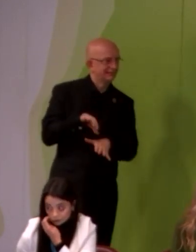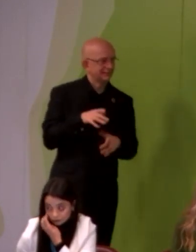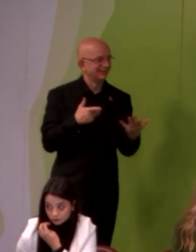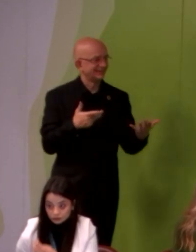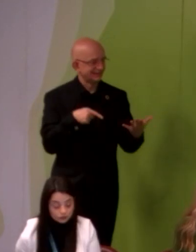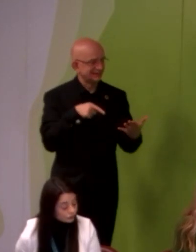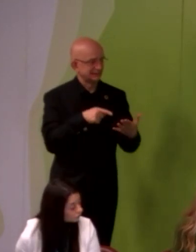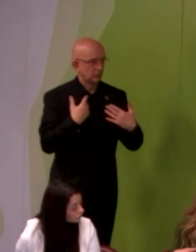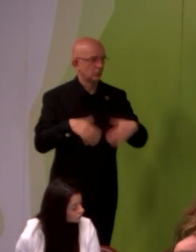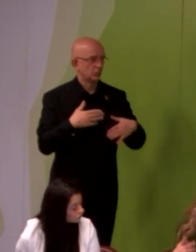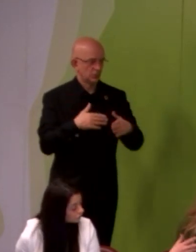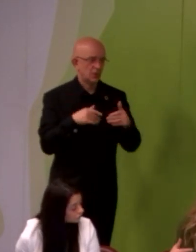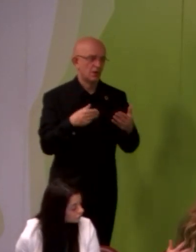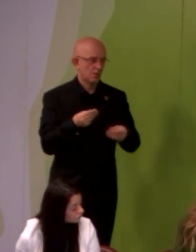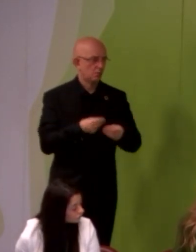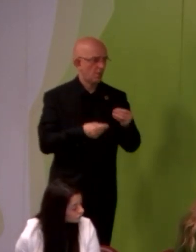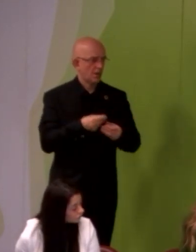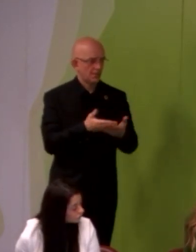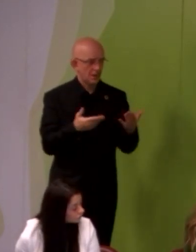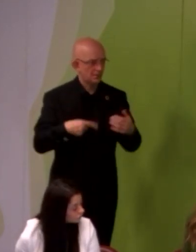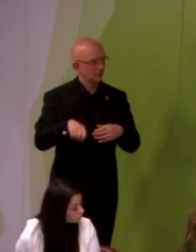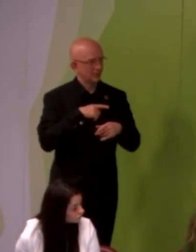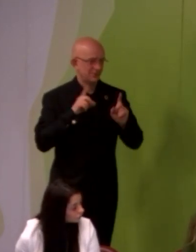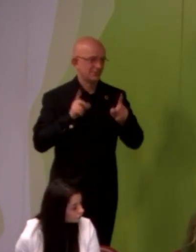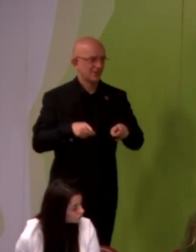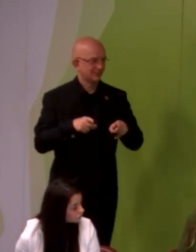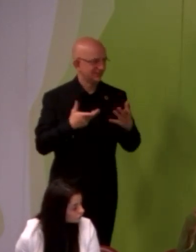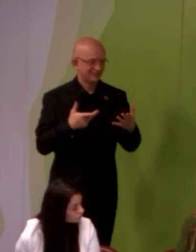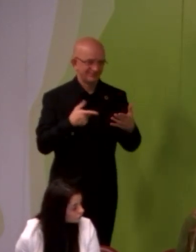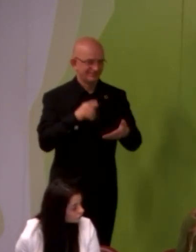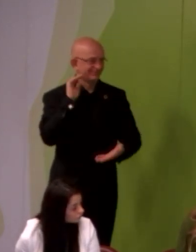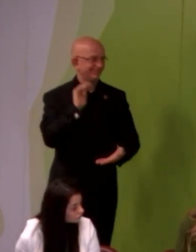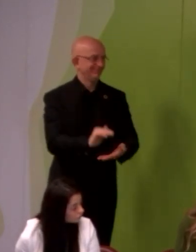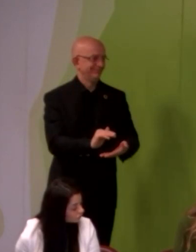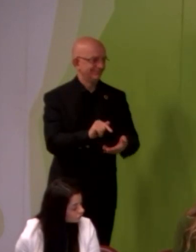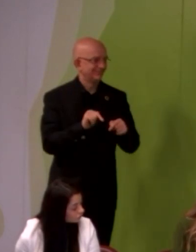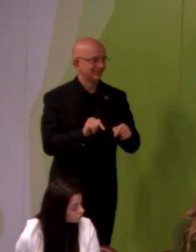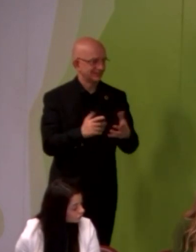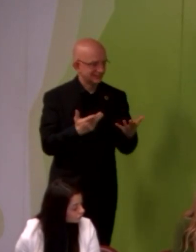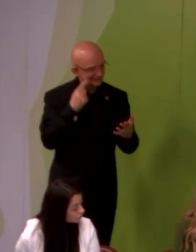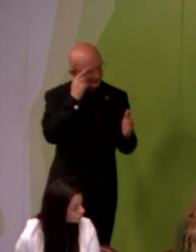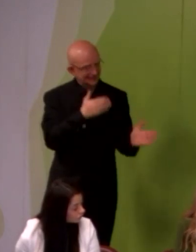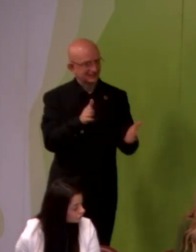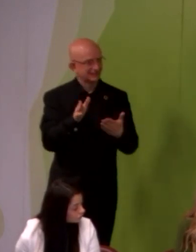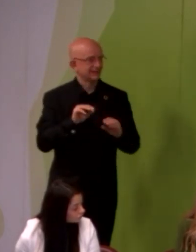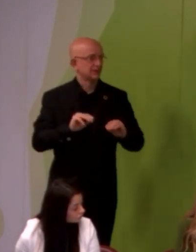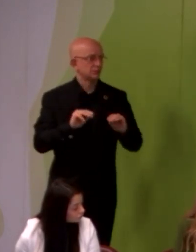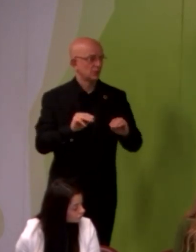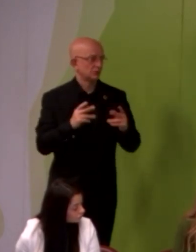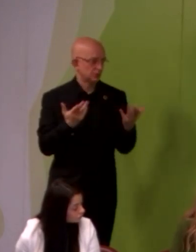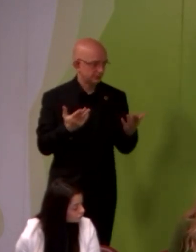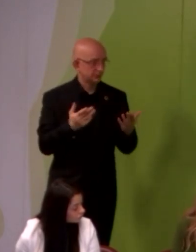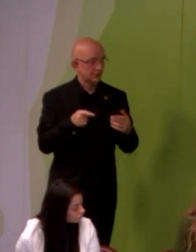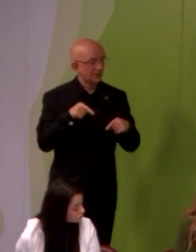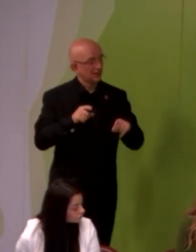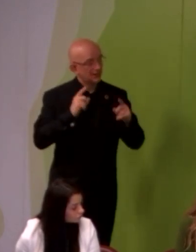obviously need to be addressed as we seek to build back education systems. But the importance of education was